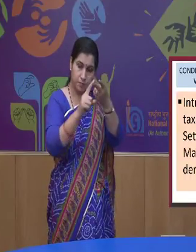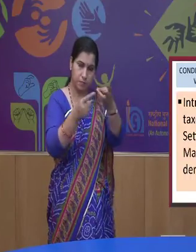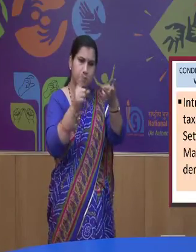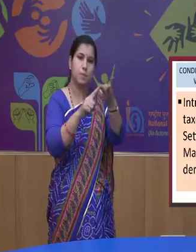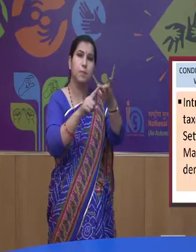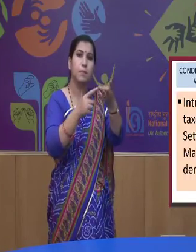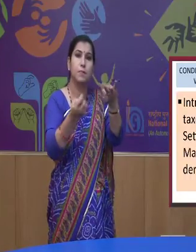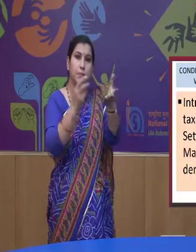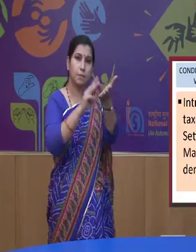settlements.